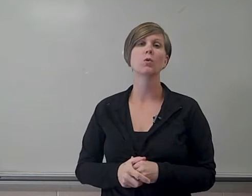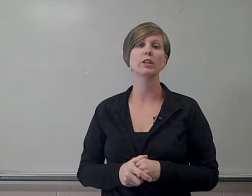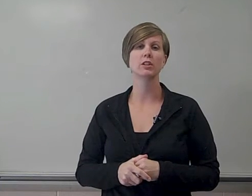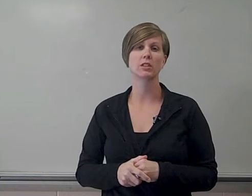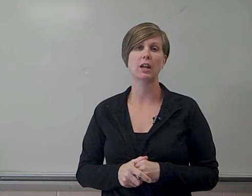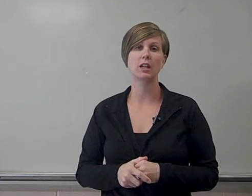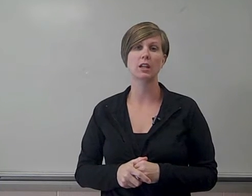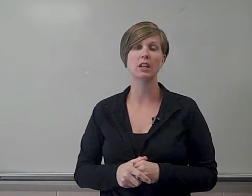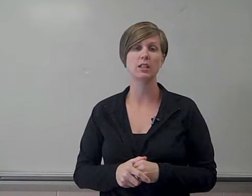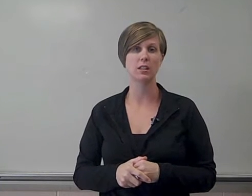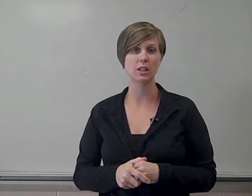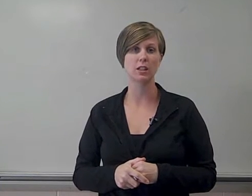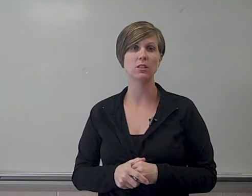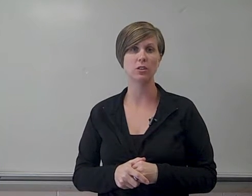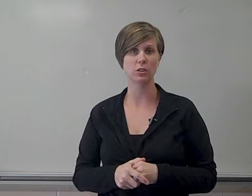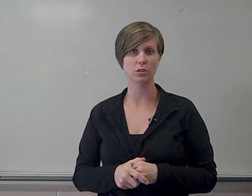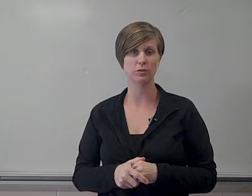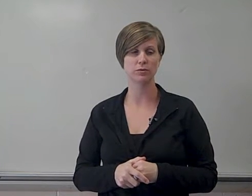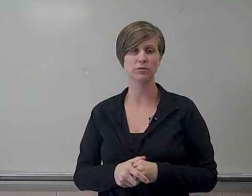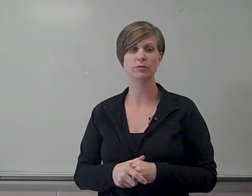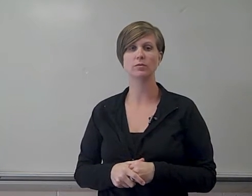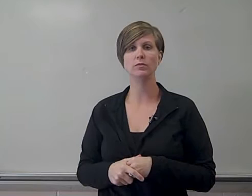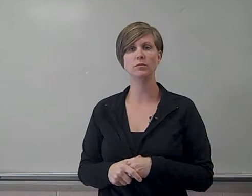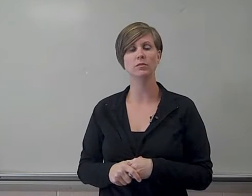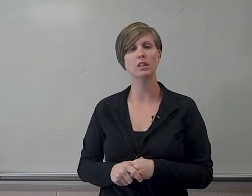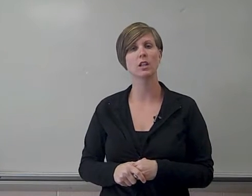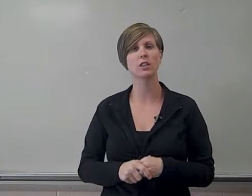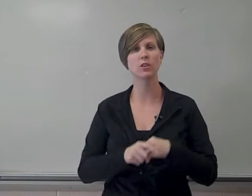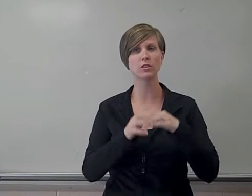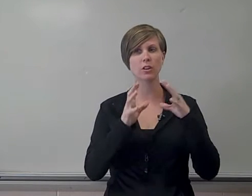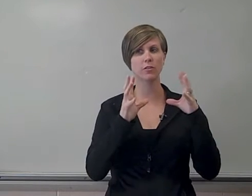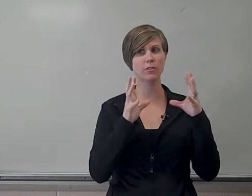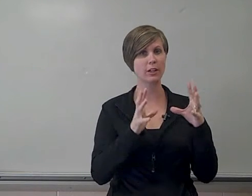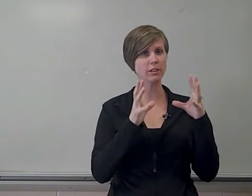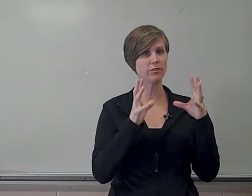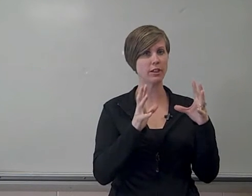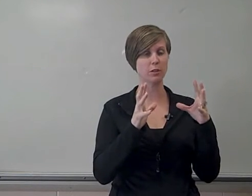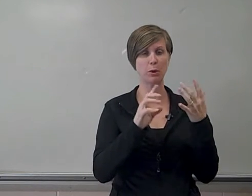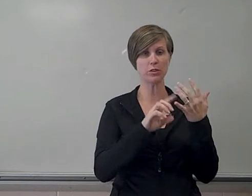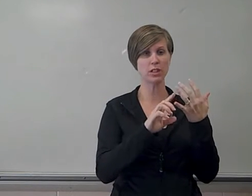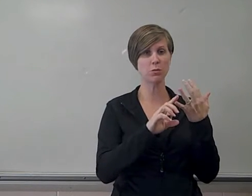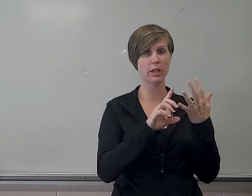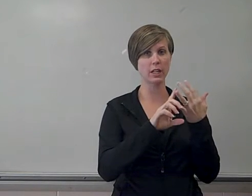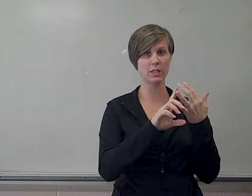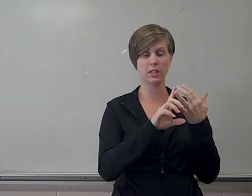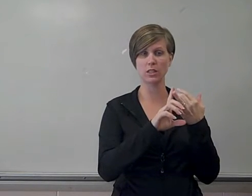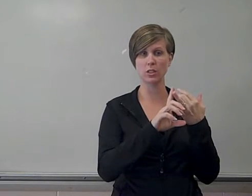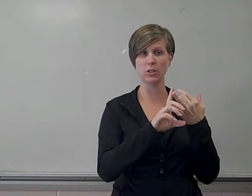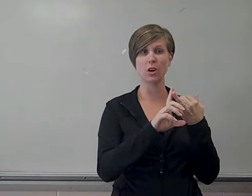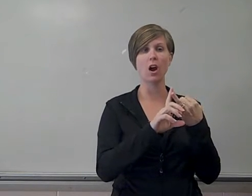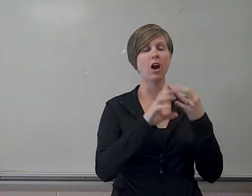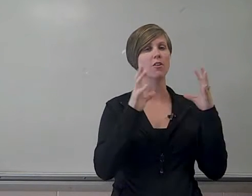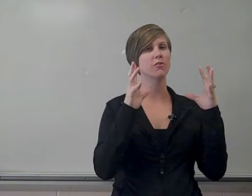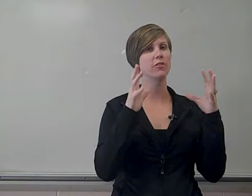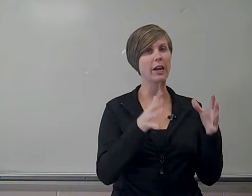when you're signing C2. Those are both C1 and C2 are